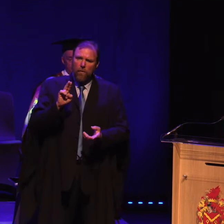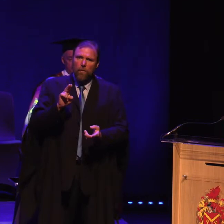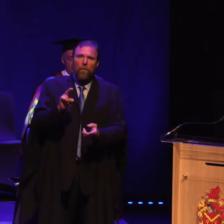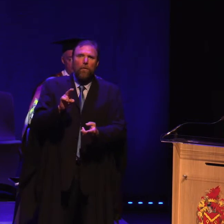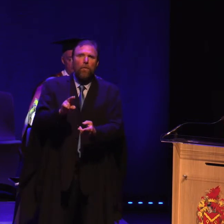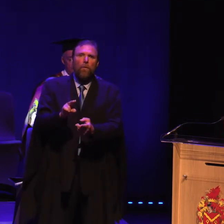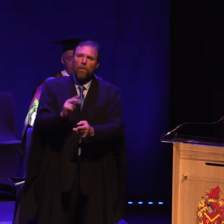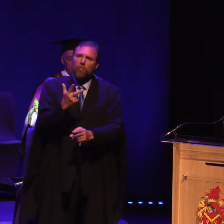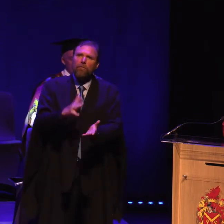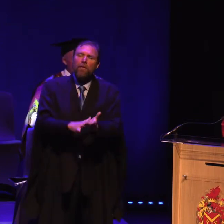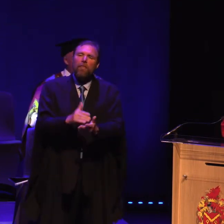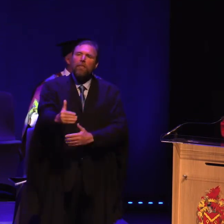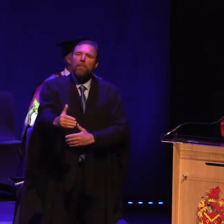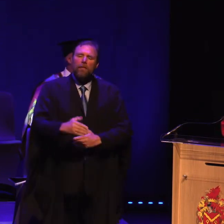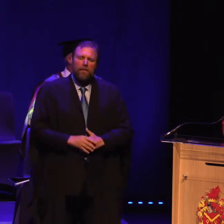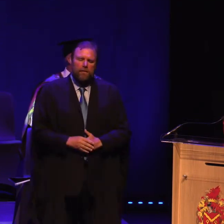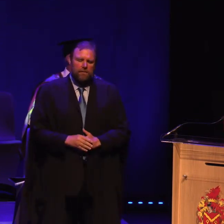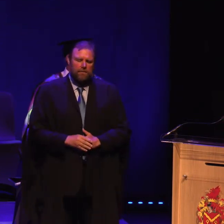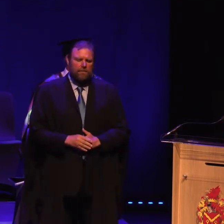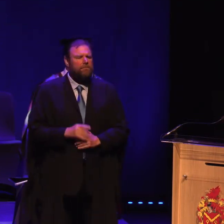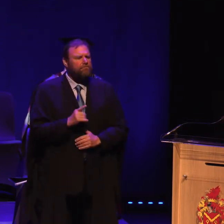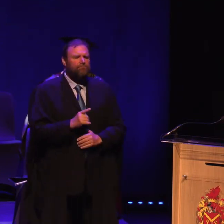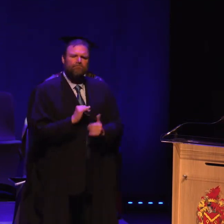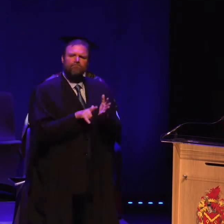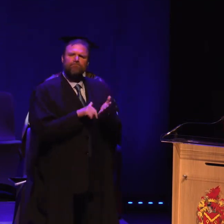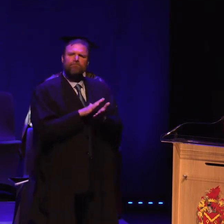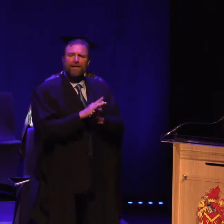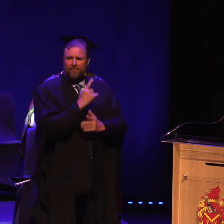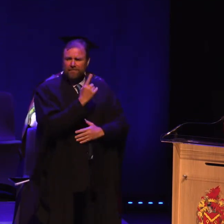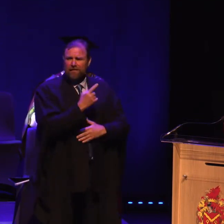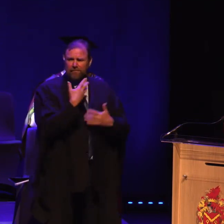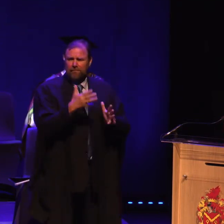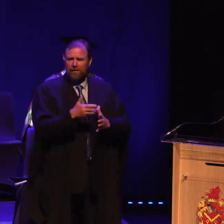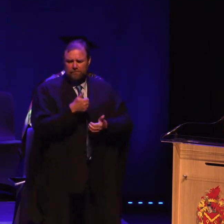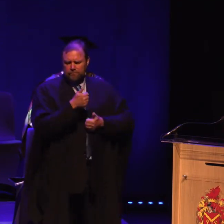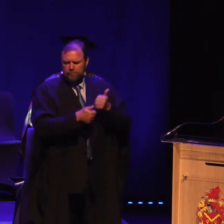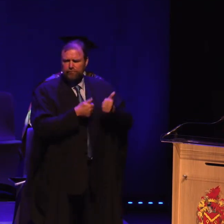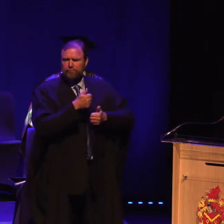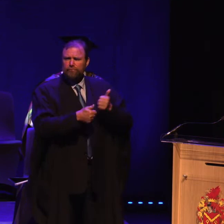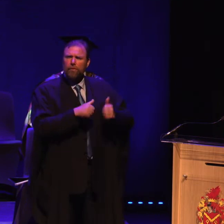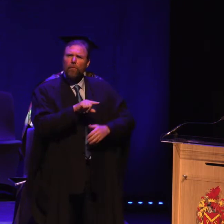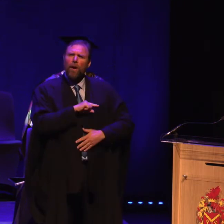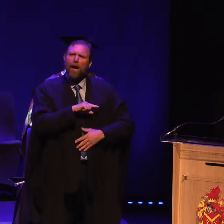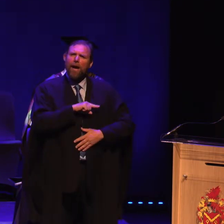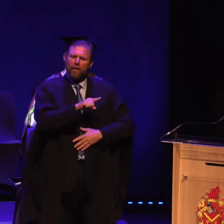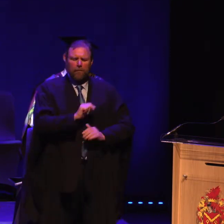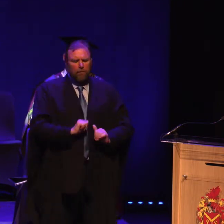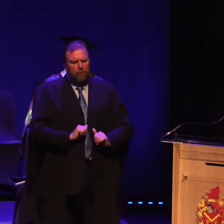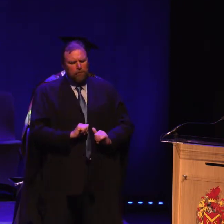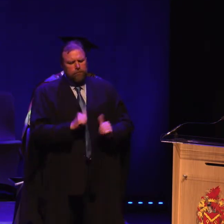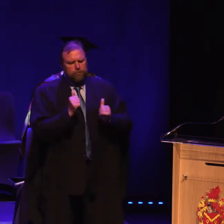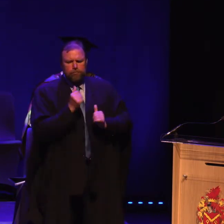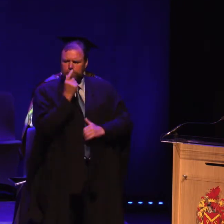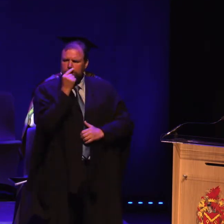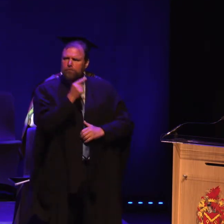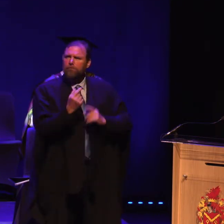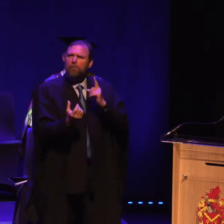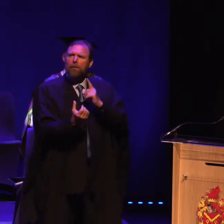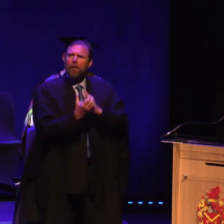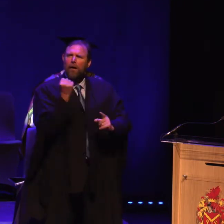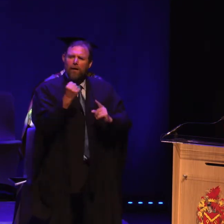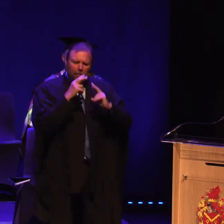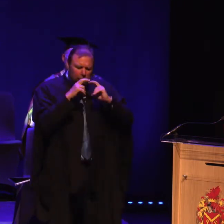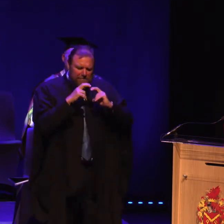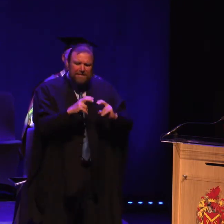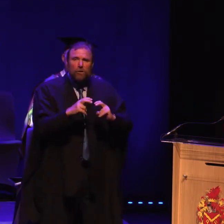later. Sarah was applauded by the examiners on her exceptional ability to accomplish this research despite